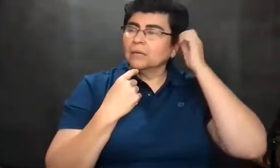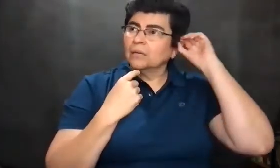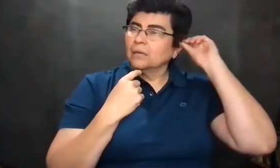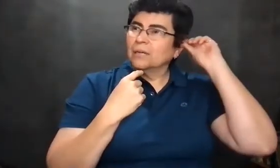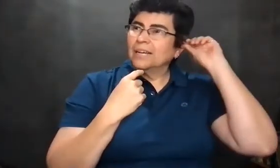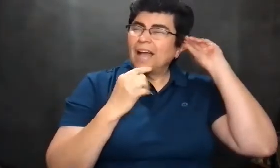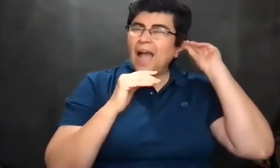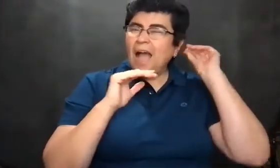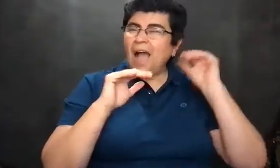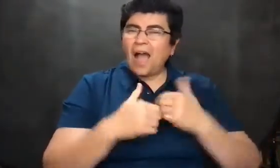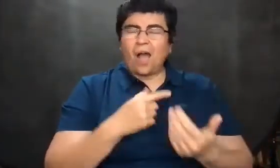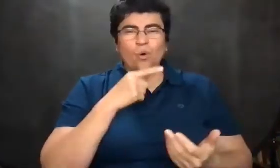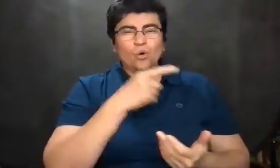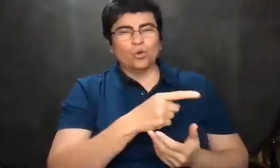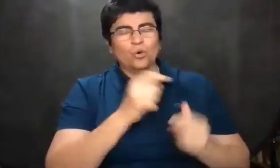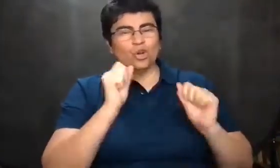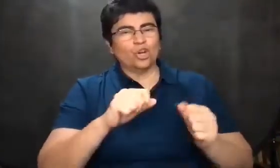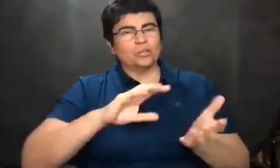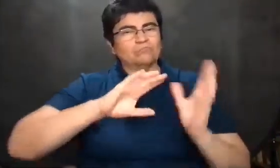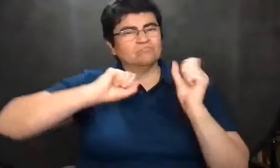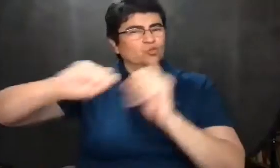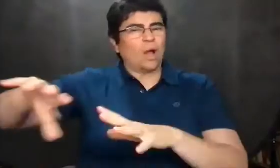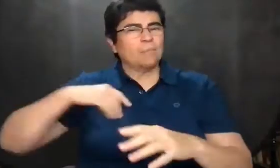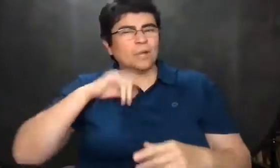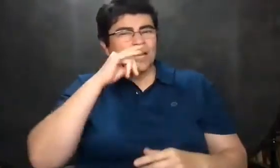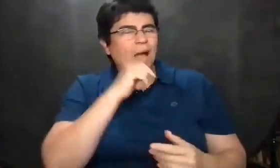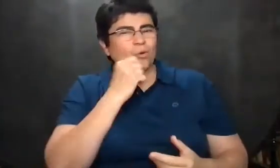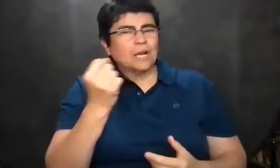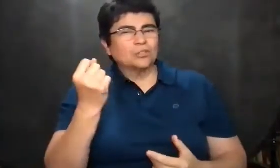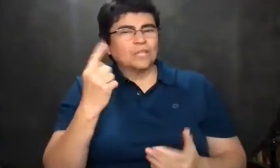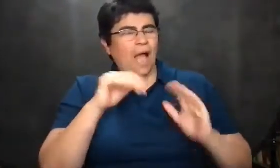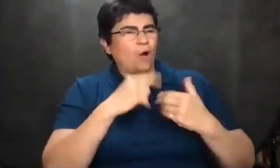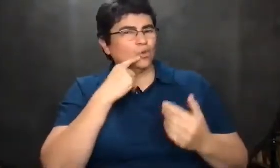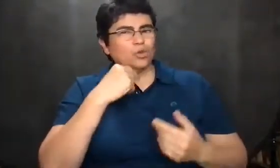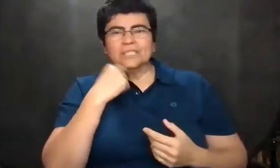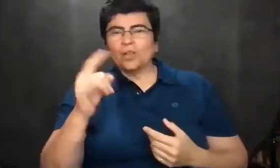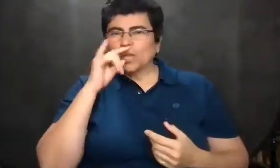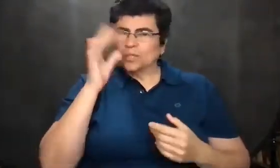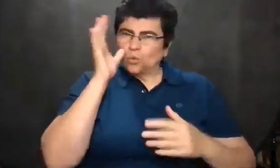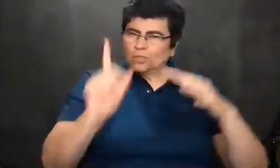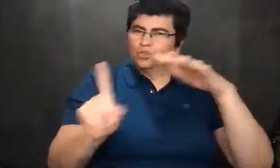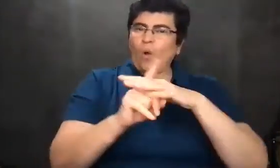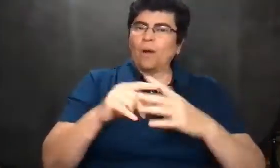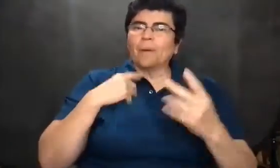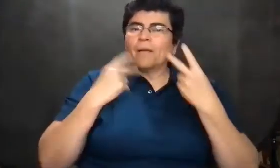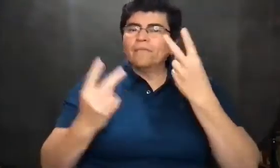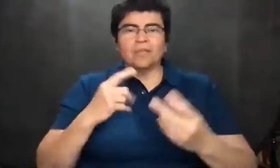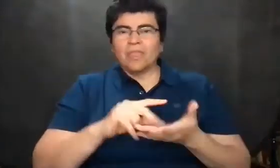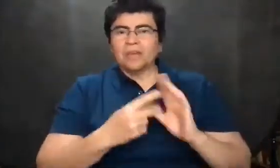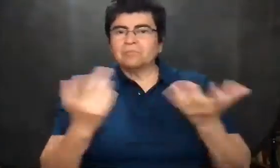"How is it that you could forsake your kids? I mean, I don't understand how you could tell your kids you were going to come and visit them and then you didn't. And you'd come